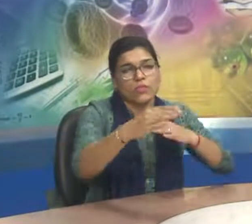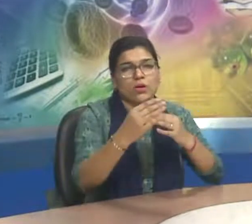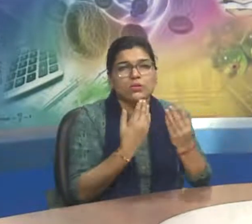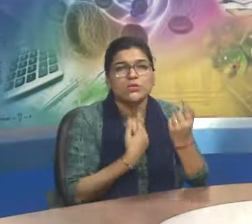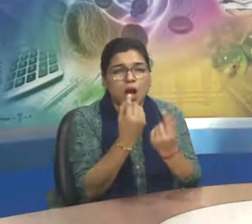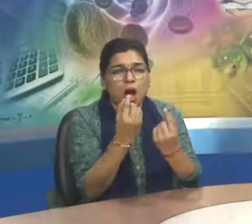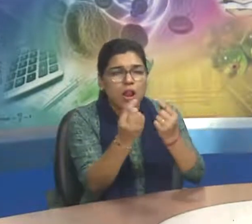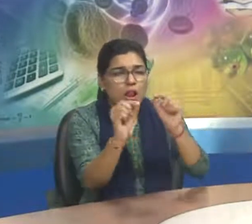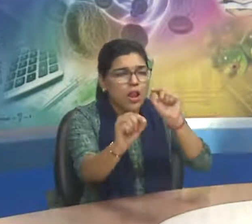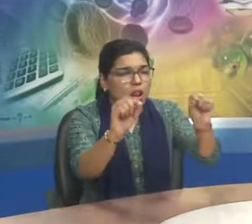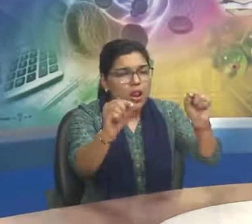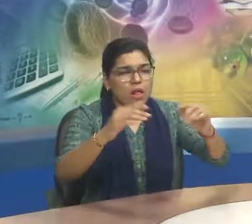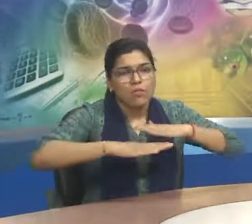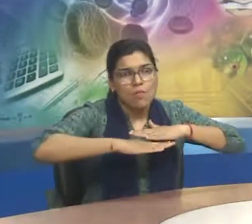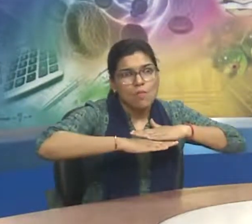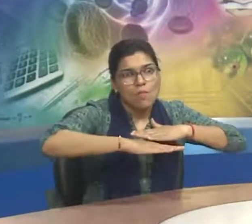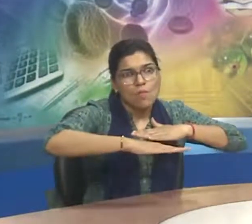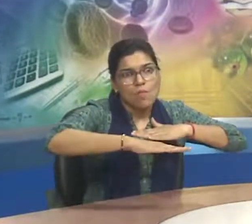which are the physical part of nature.